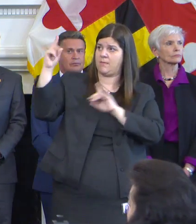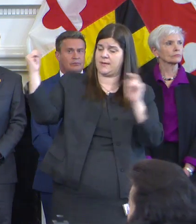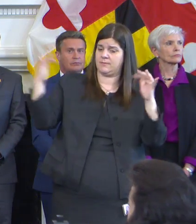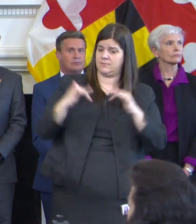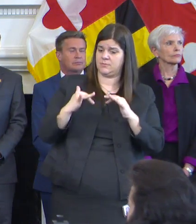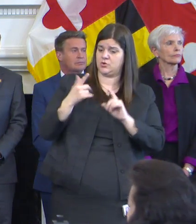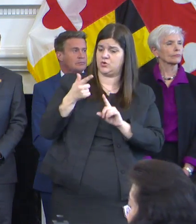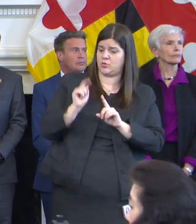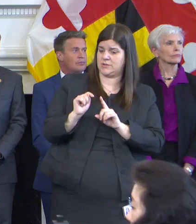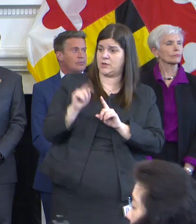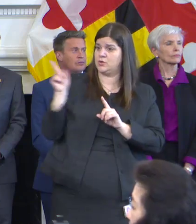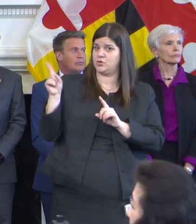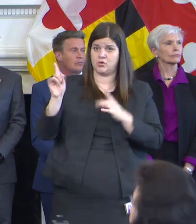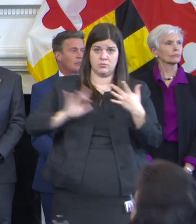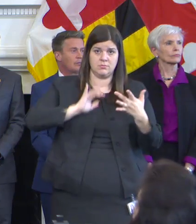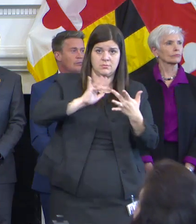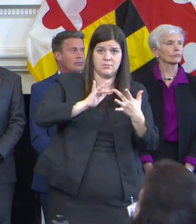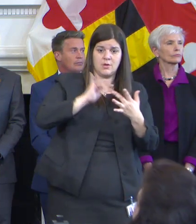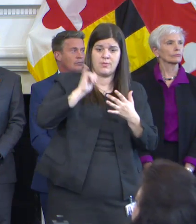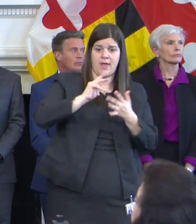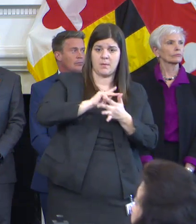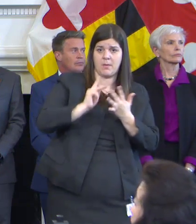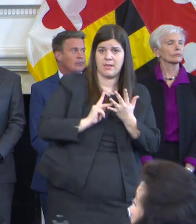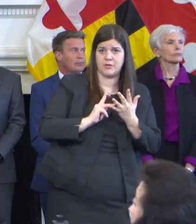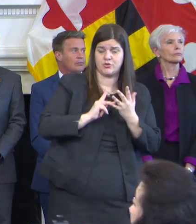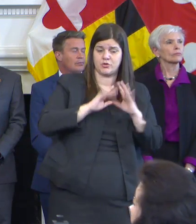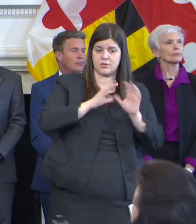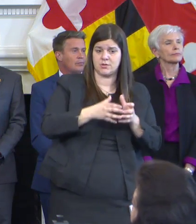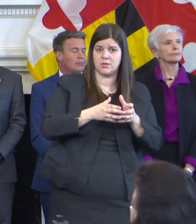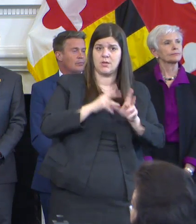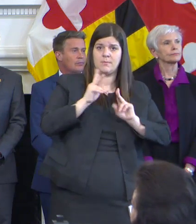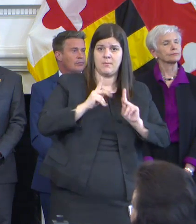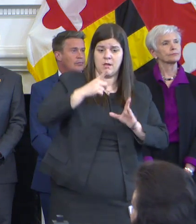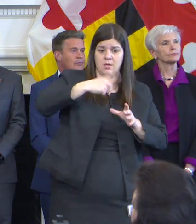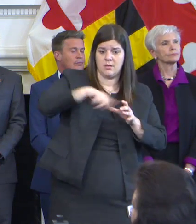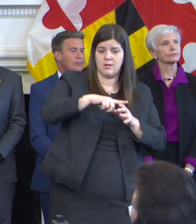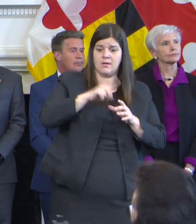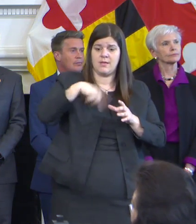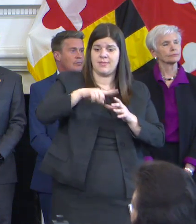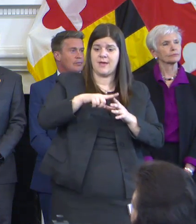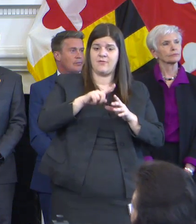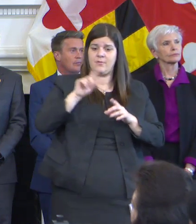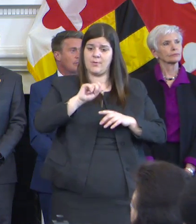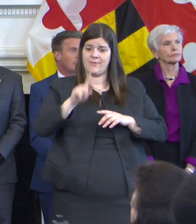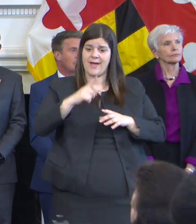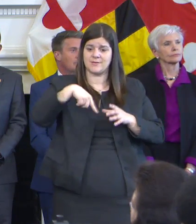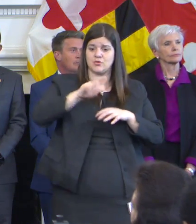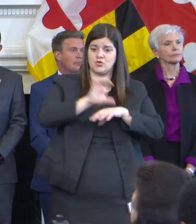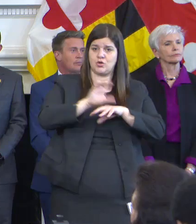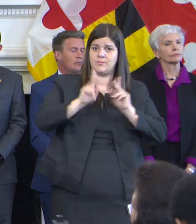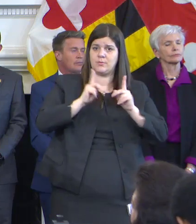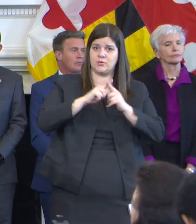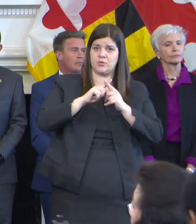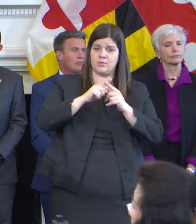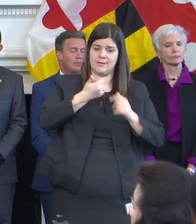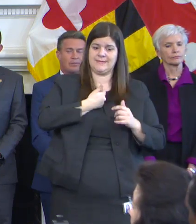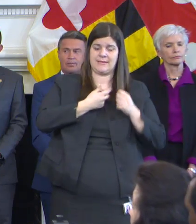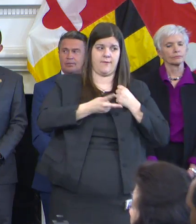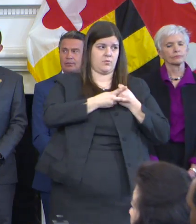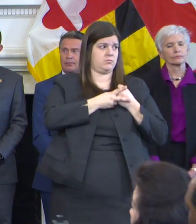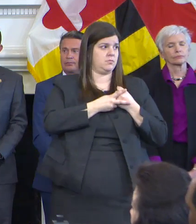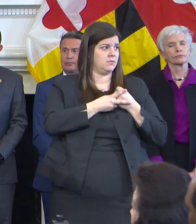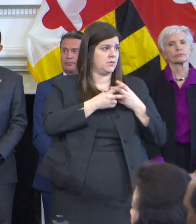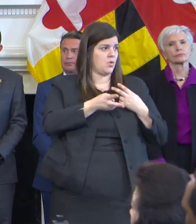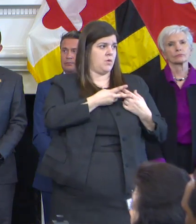out to that population? Is it possible to do so? They've been asked to self-quarantine. Yeah, so we've had some discussions about that. Of course,